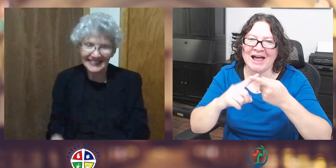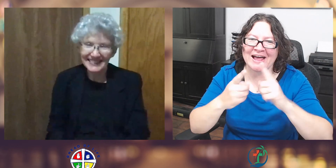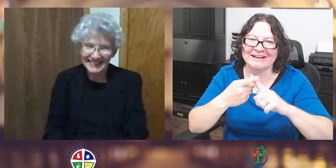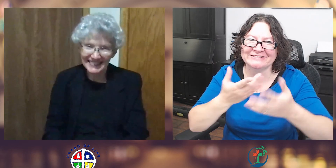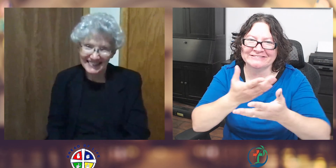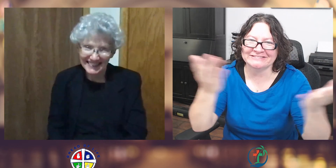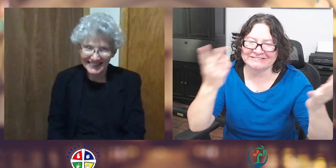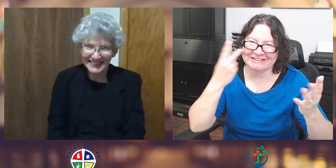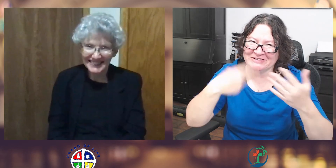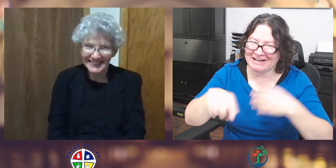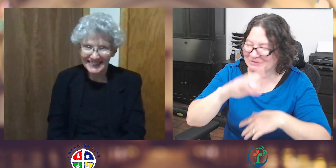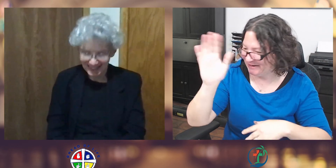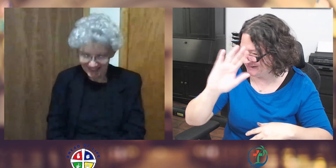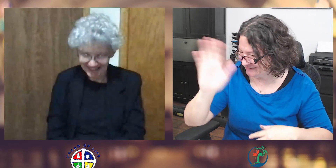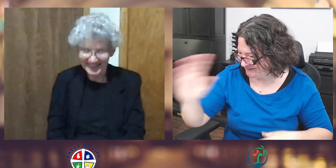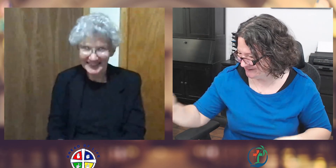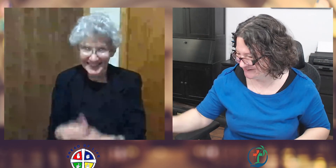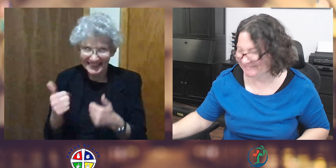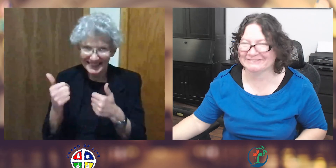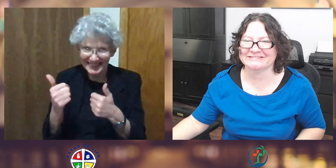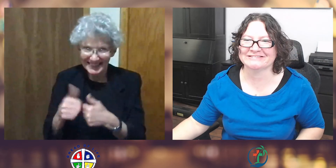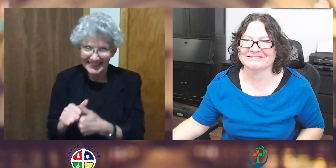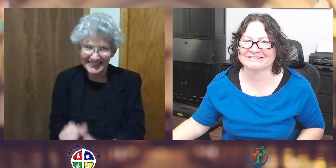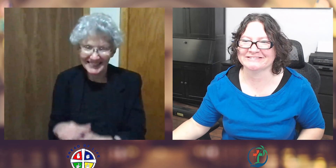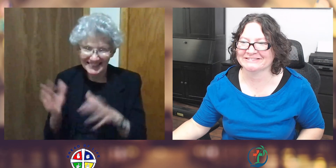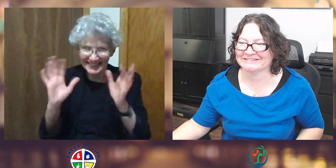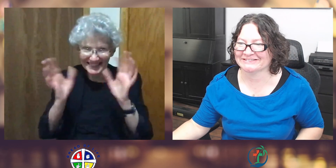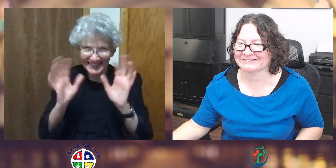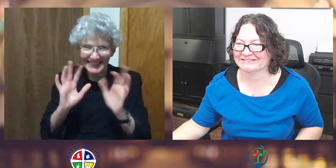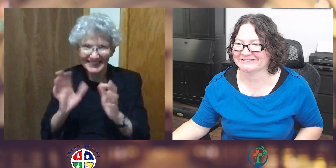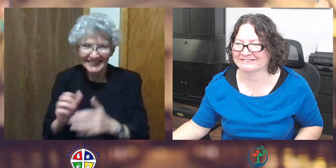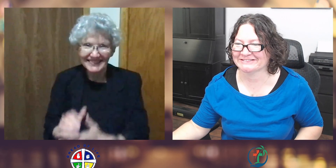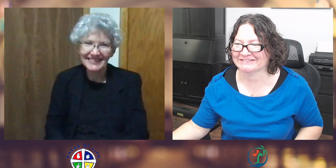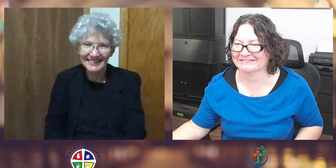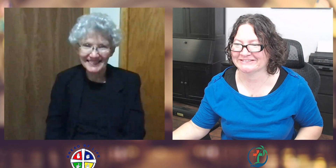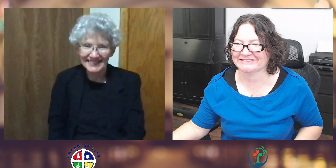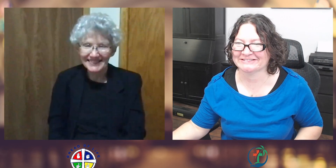You could stand to be a little nicer sometimes, but you're a leader. You always have been.